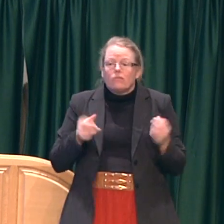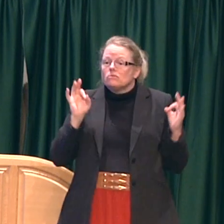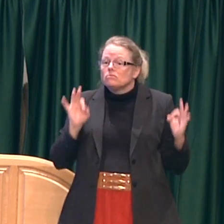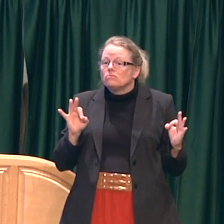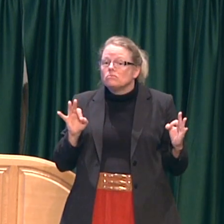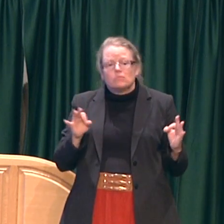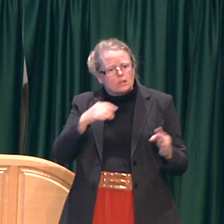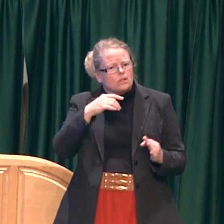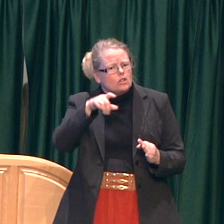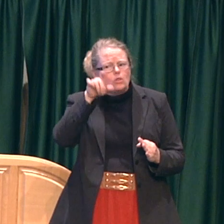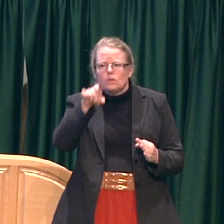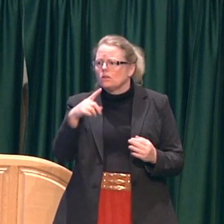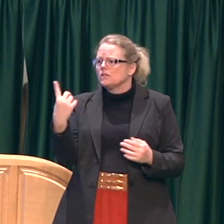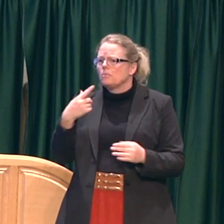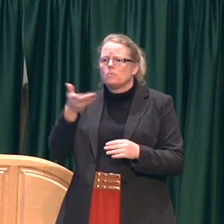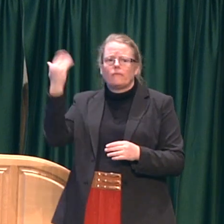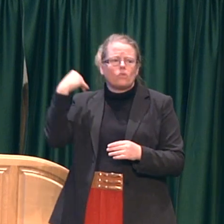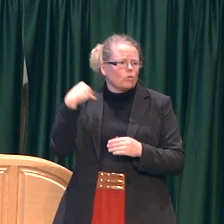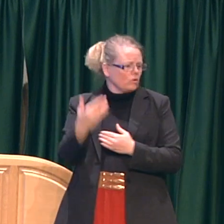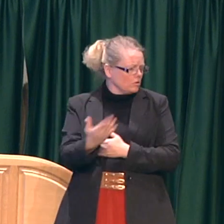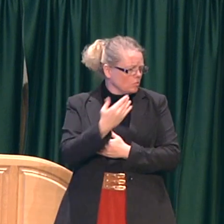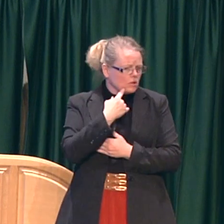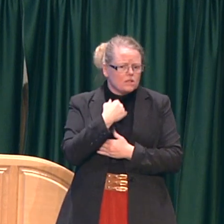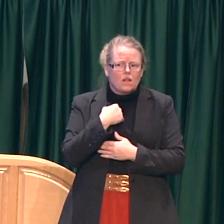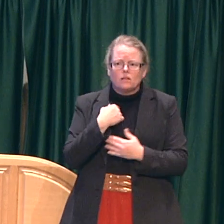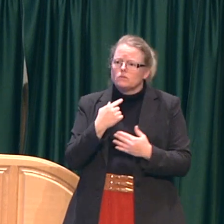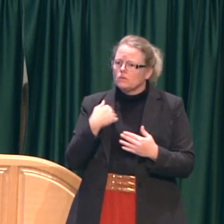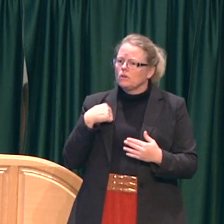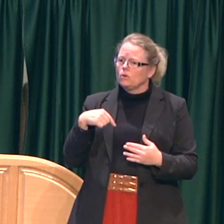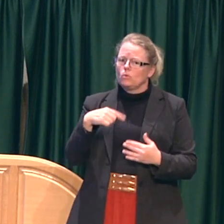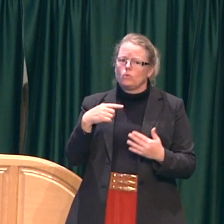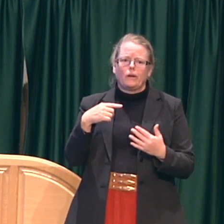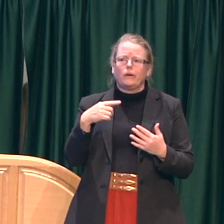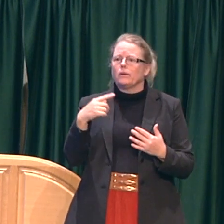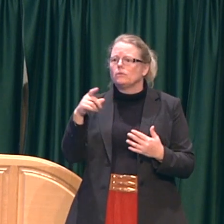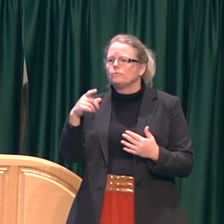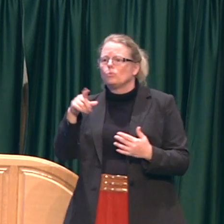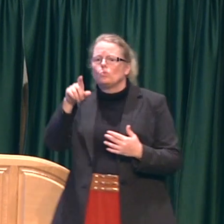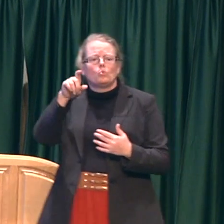if you want an on-site interpreter, then that's what you want. Somebody said before that